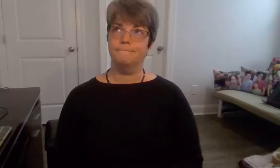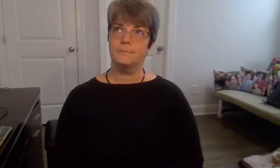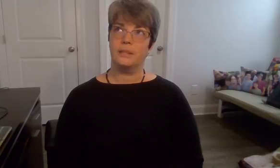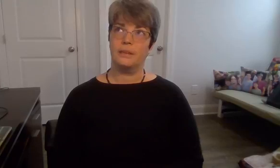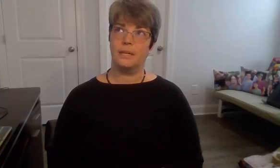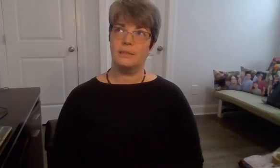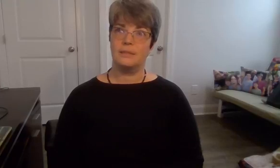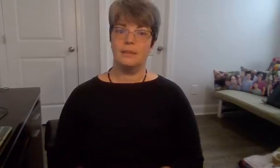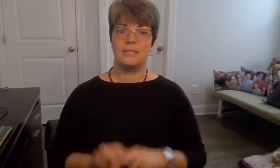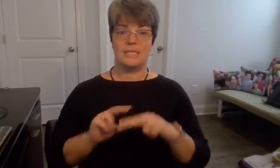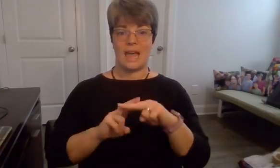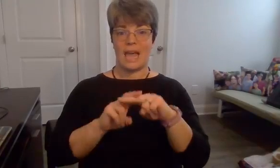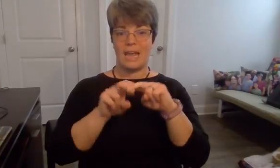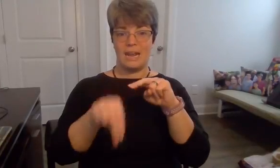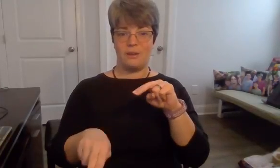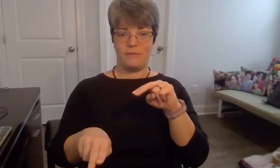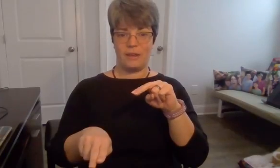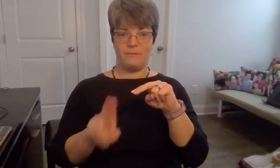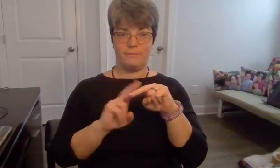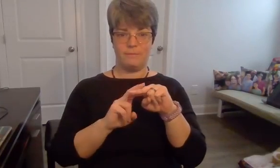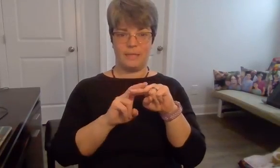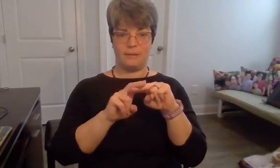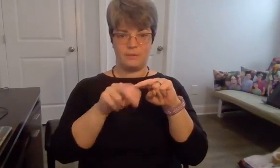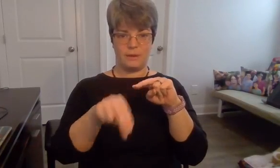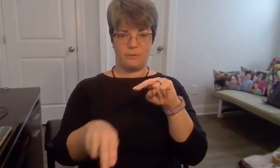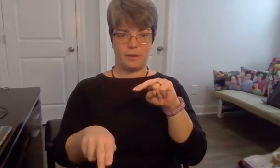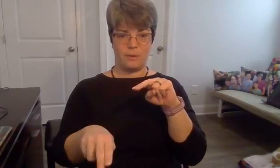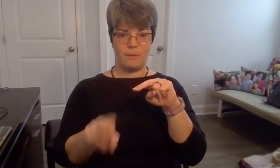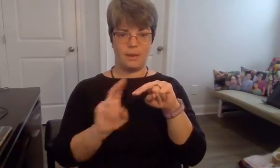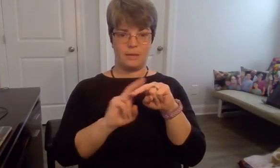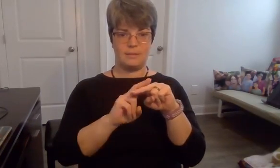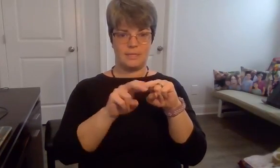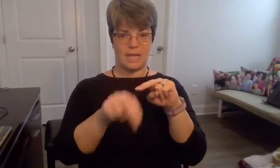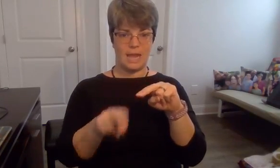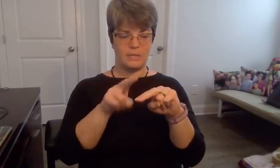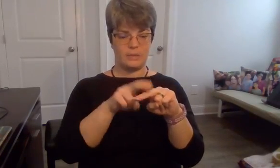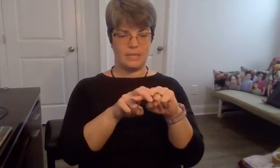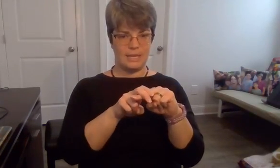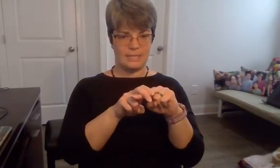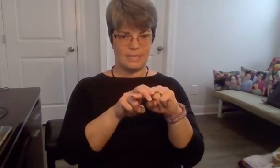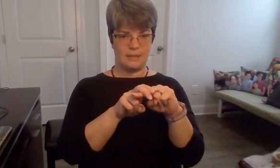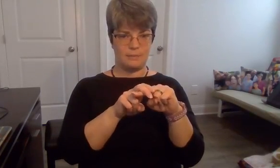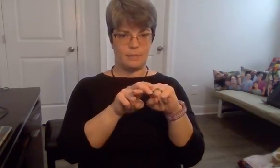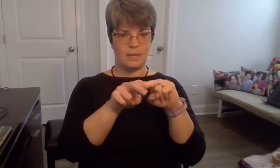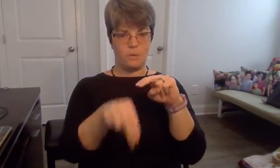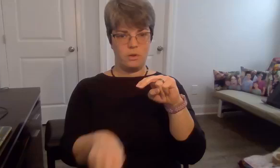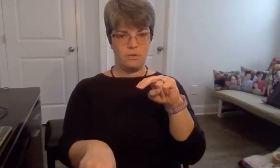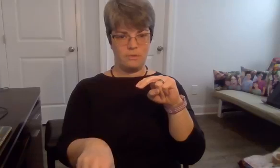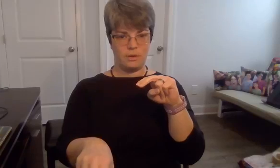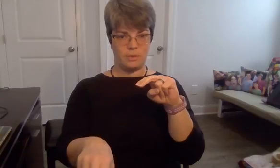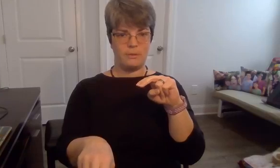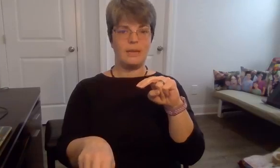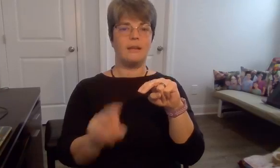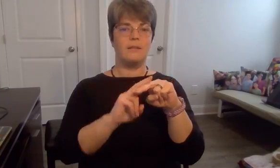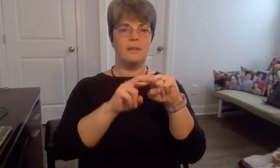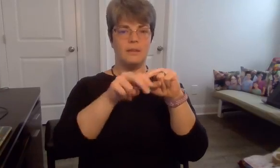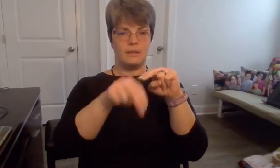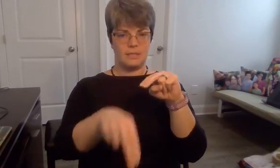Trying to think of what else. Slide. I don't know if you have playgrounds or whatever where you are, but slide. So it's like sit, but then woo, goes all the way down.